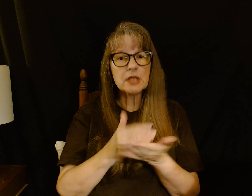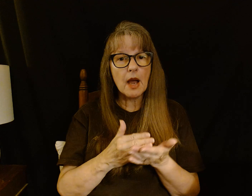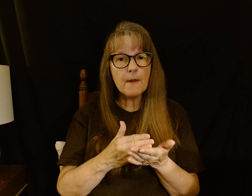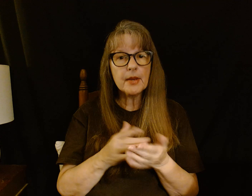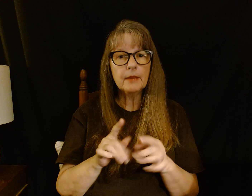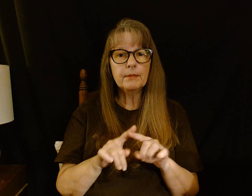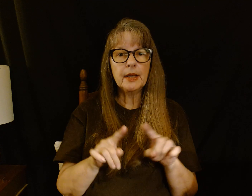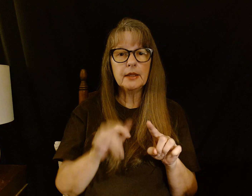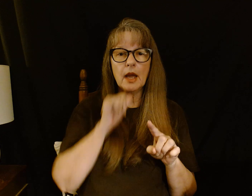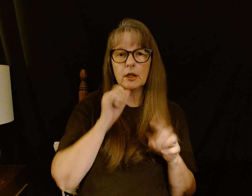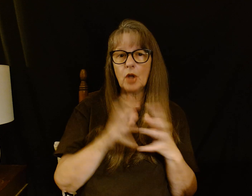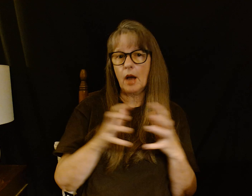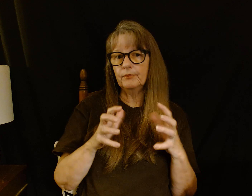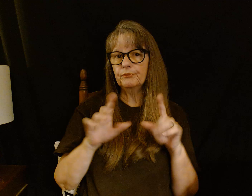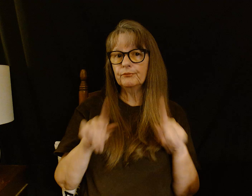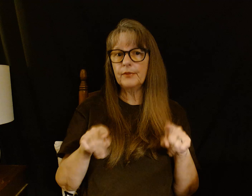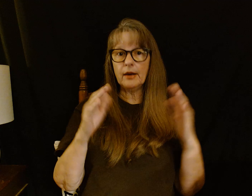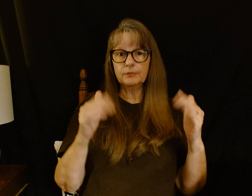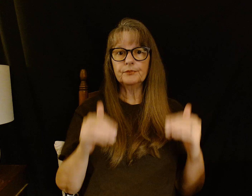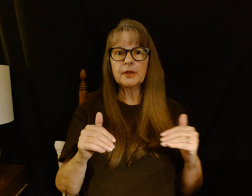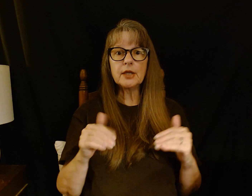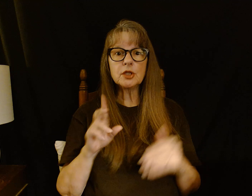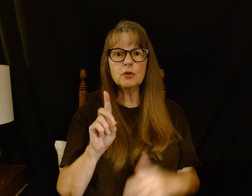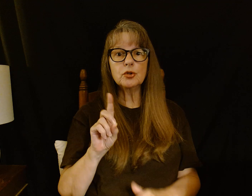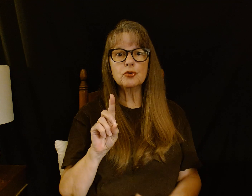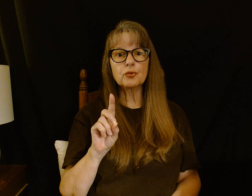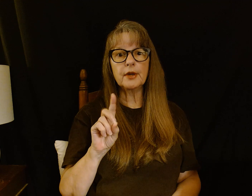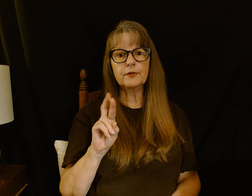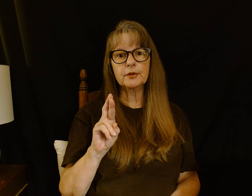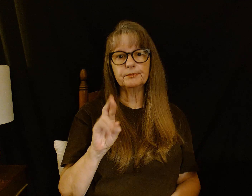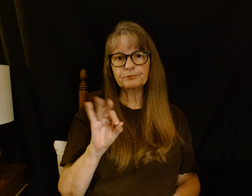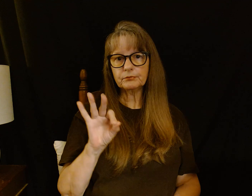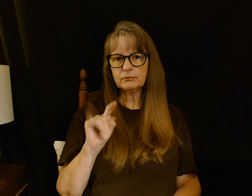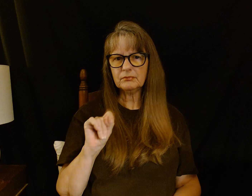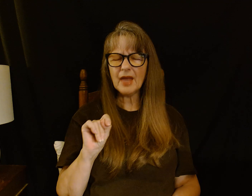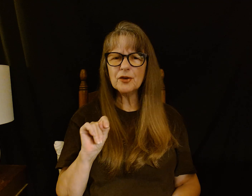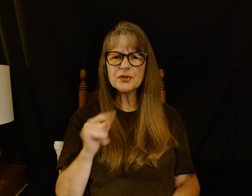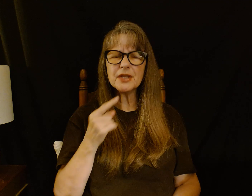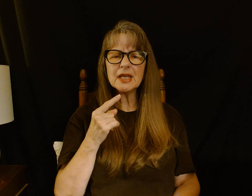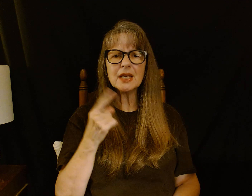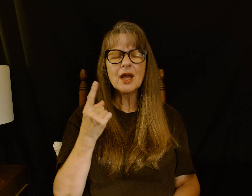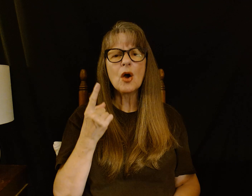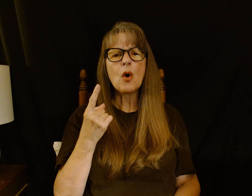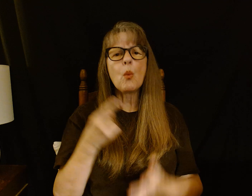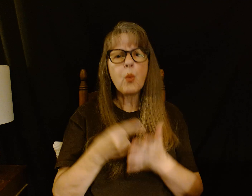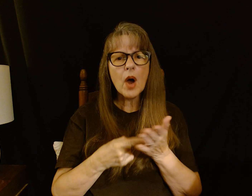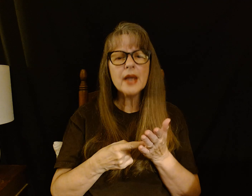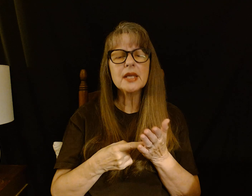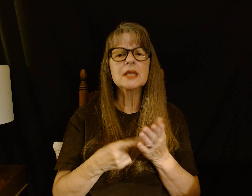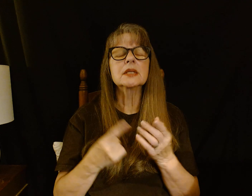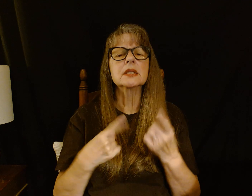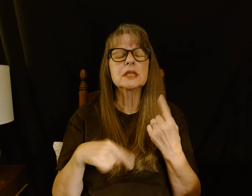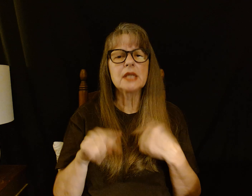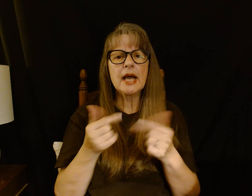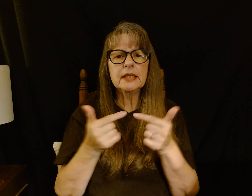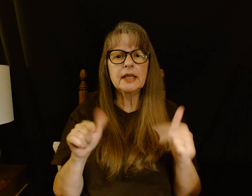some, but not a lot. Now, let's go to drift. And you're thinking, what is sign